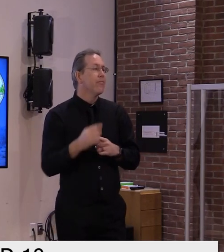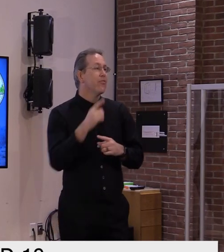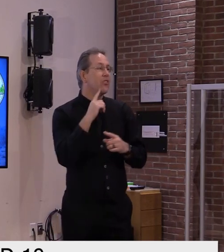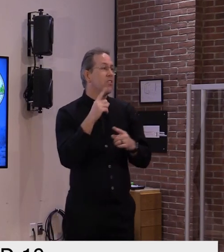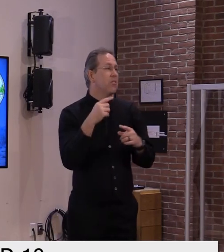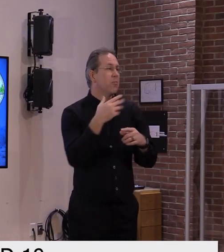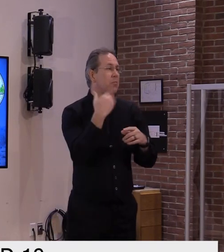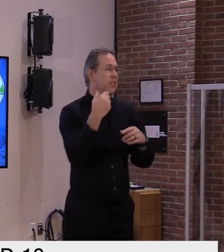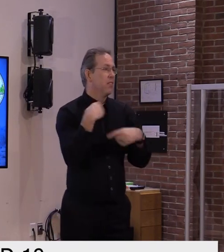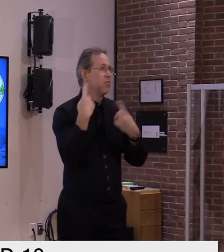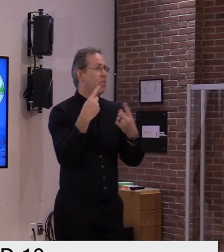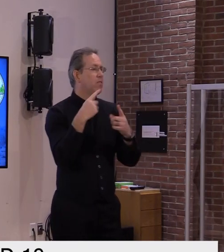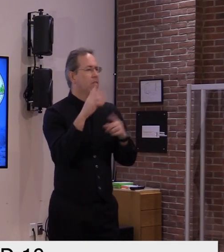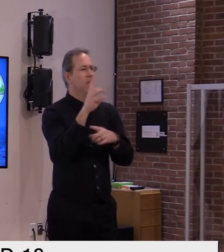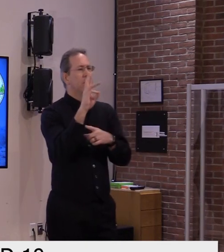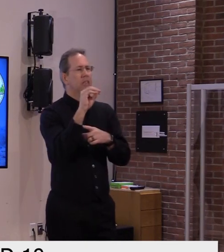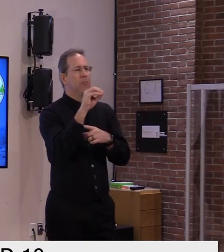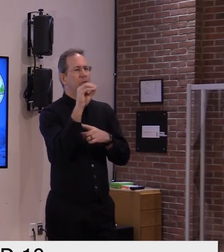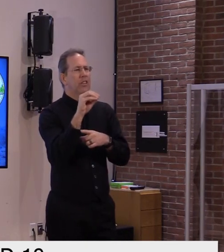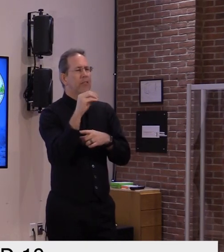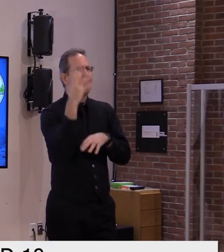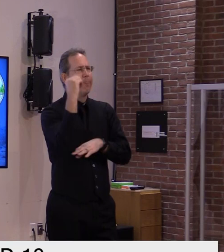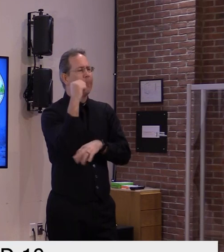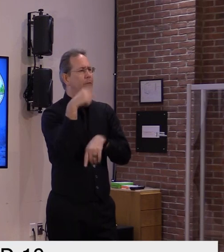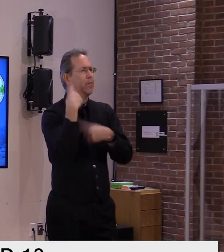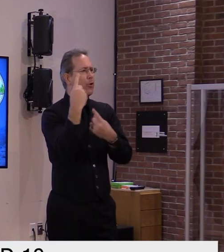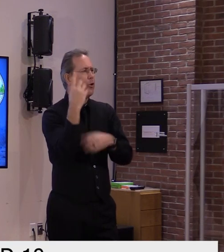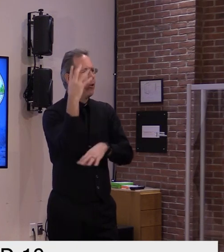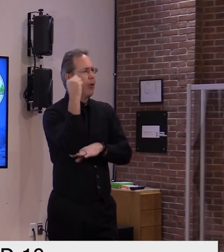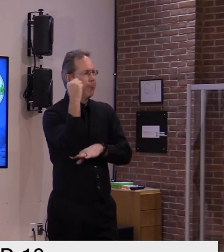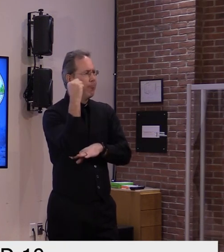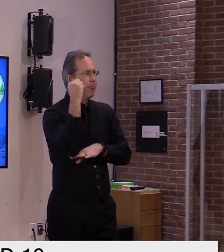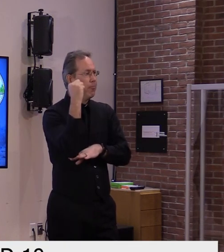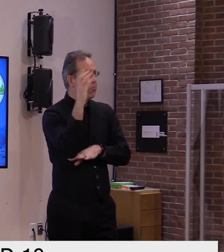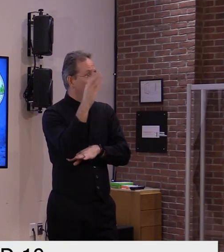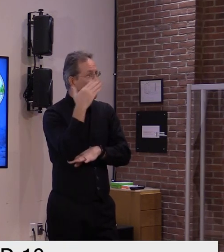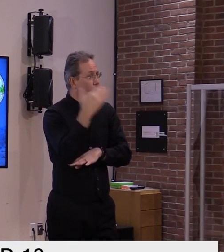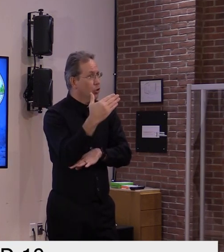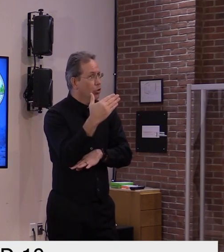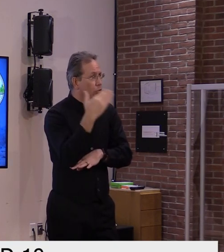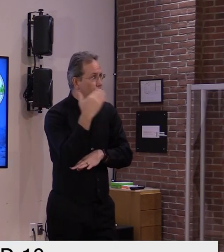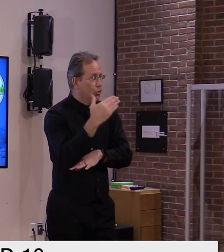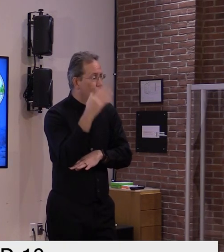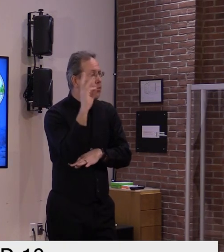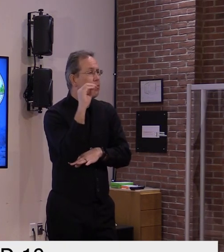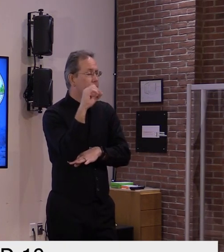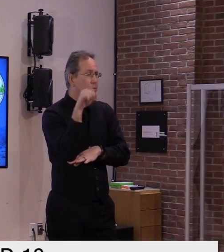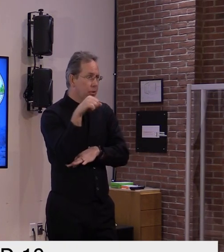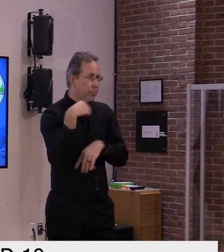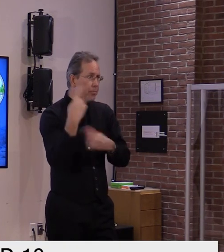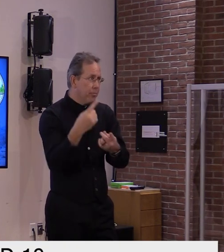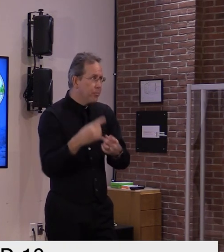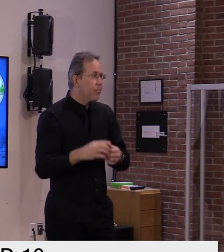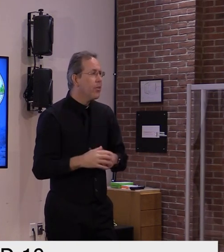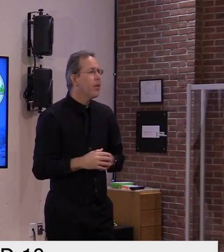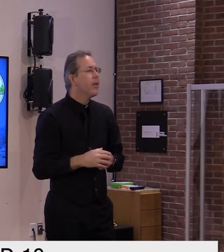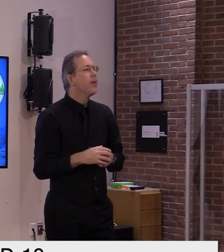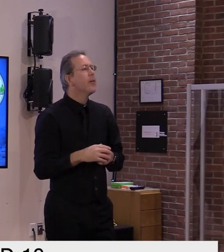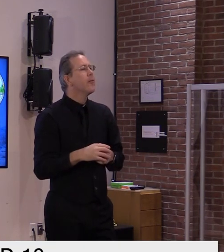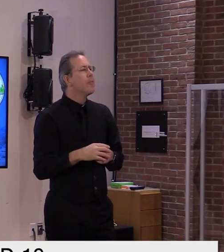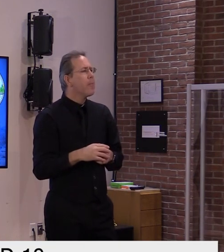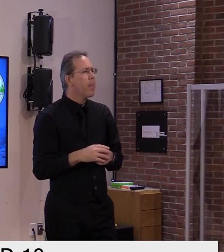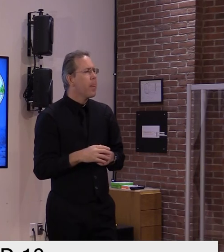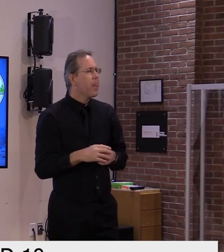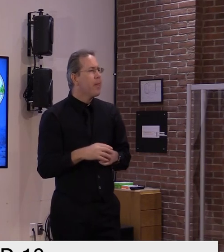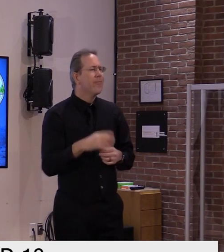which isn't bad. But obviously, you know, some of our very time-honored vaccines, polio, measles,